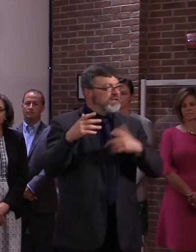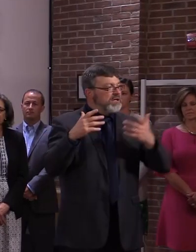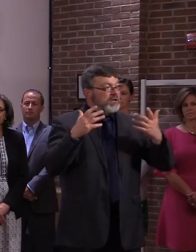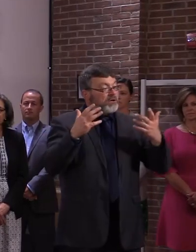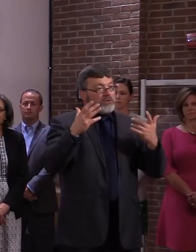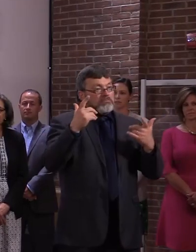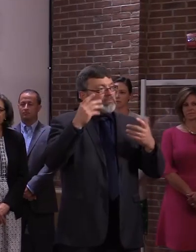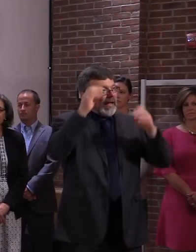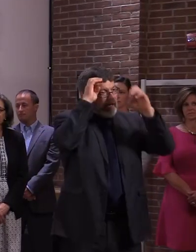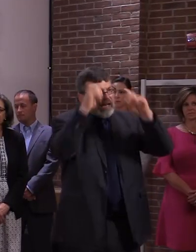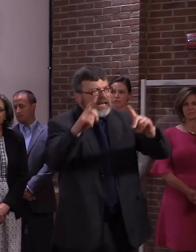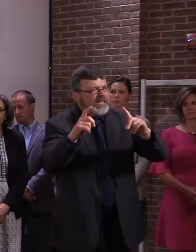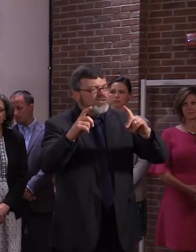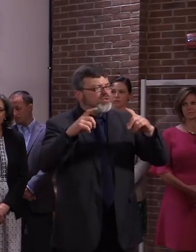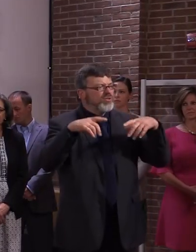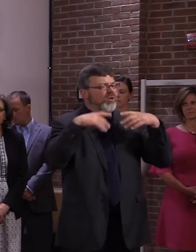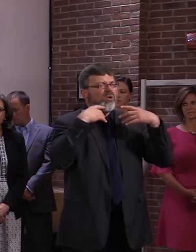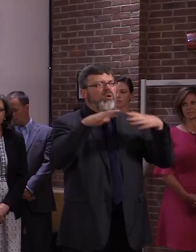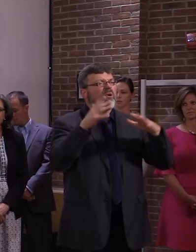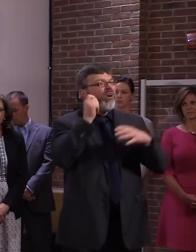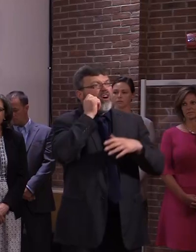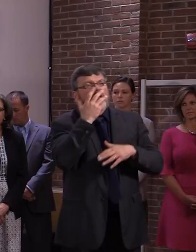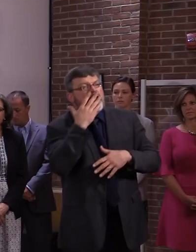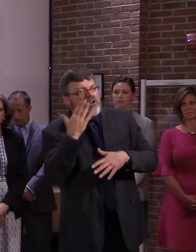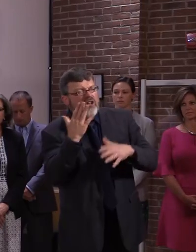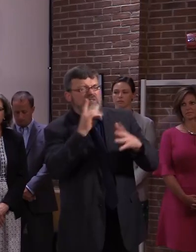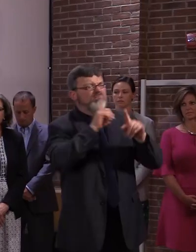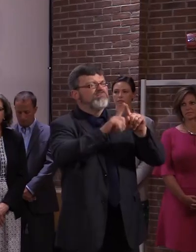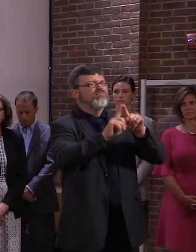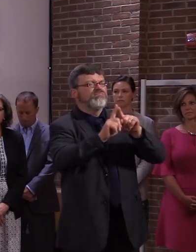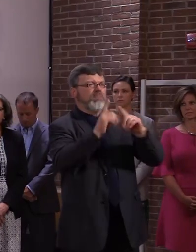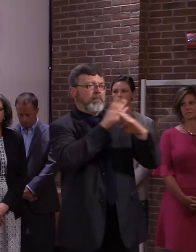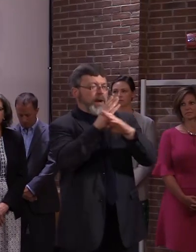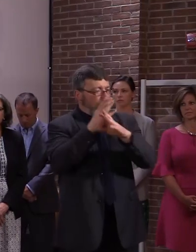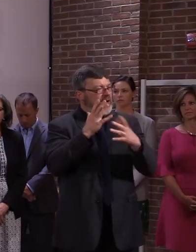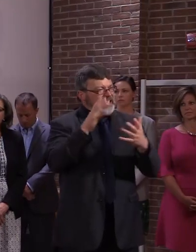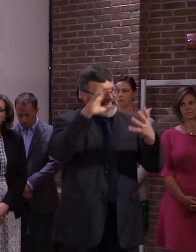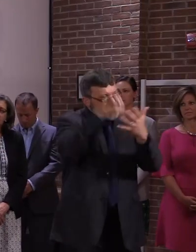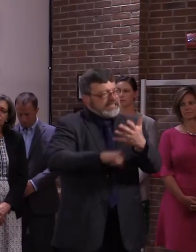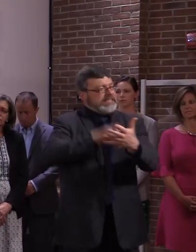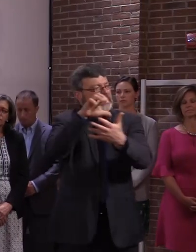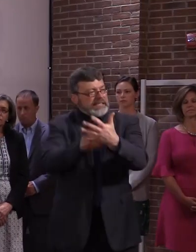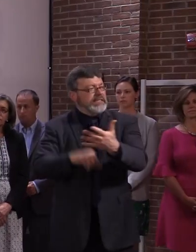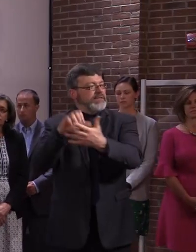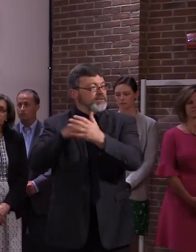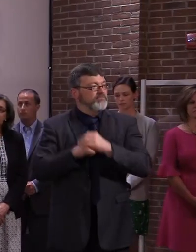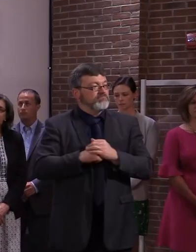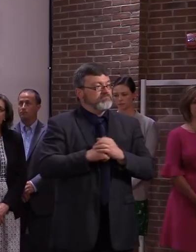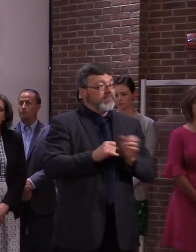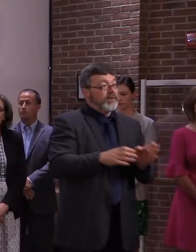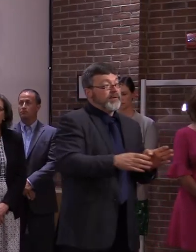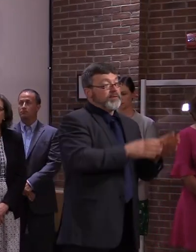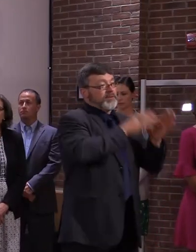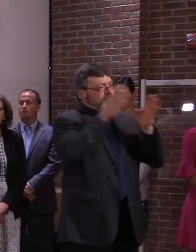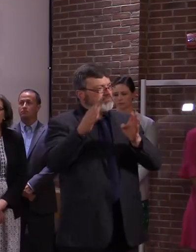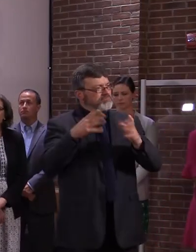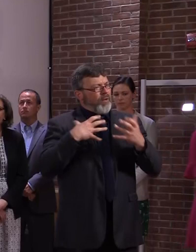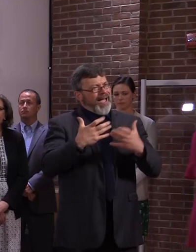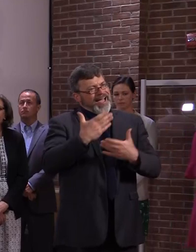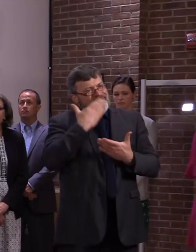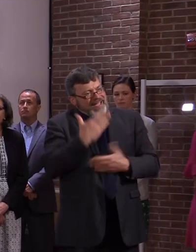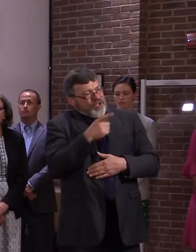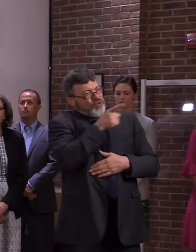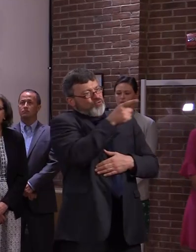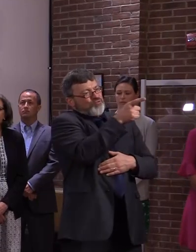more. But most of all, I want to thank Vermonters. We have asked so much of you throughout